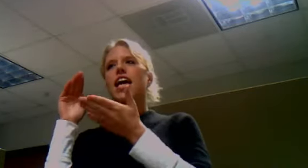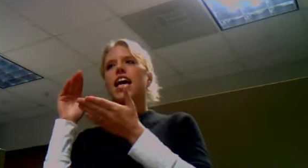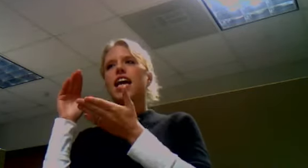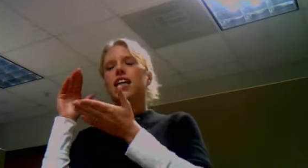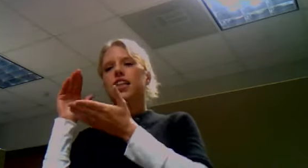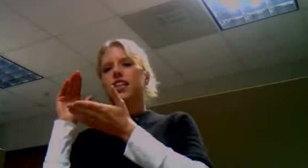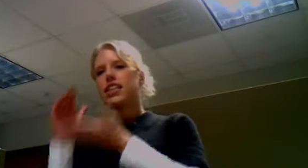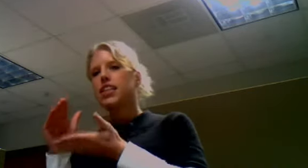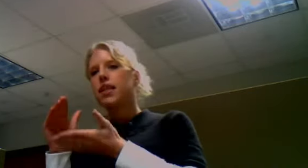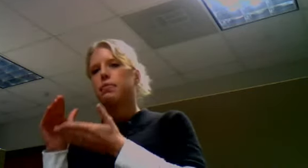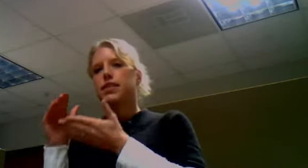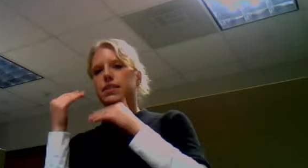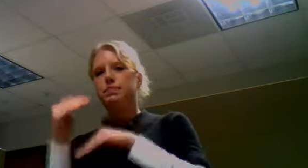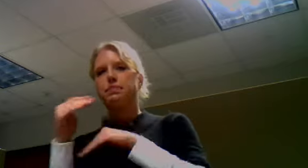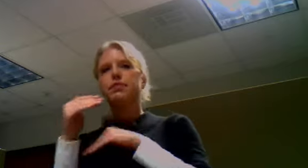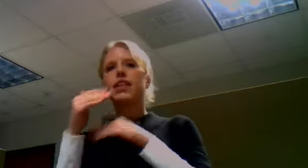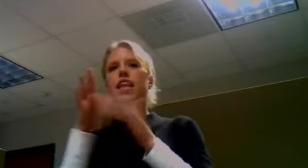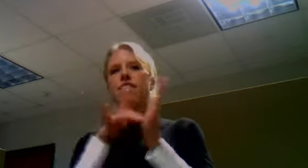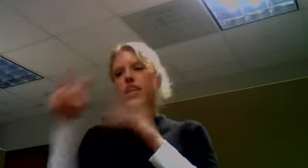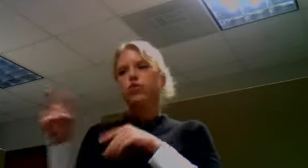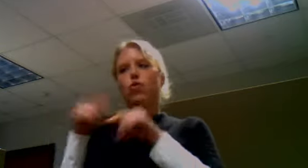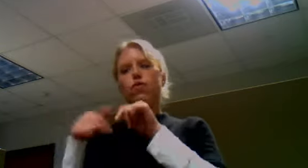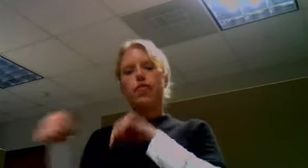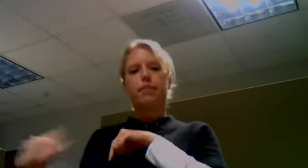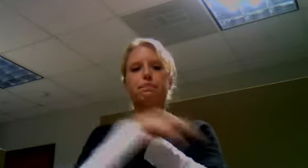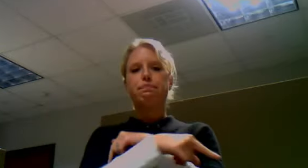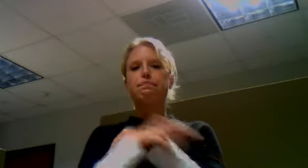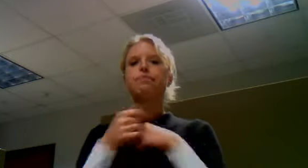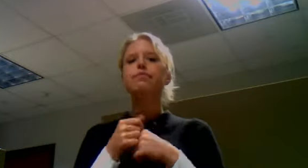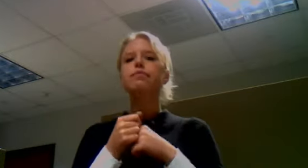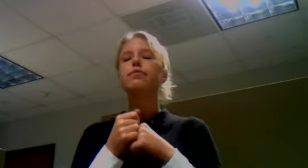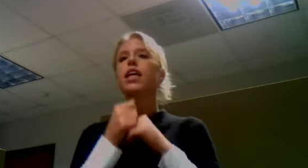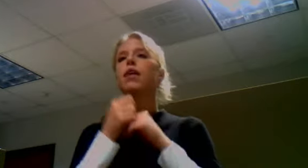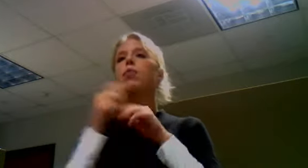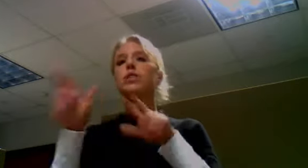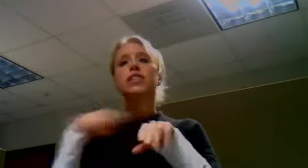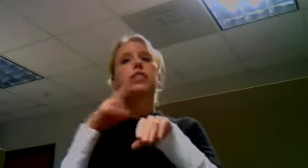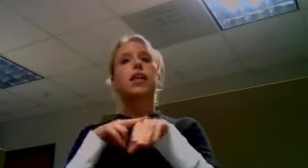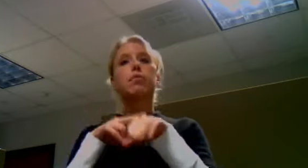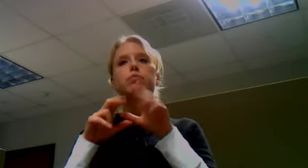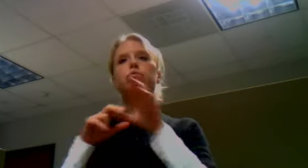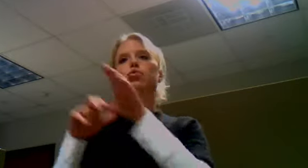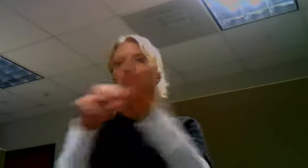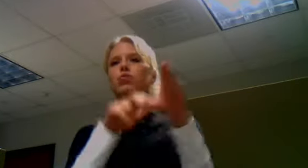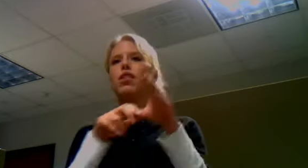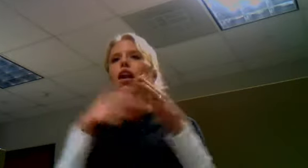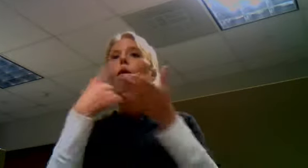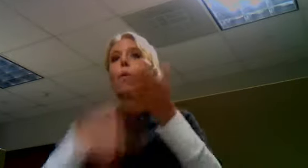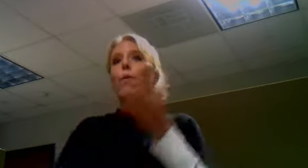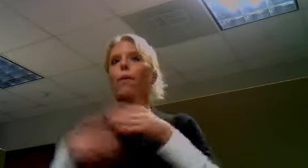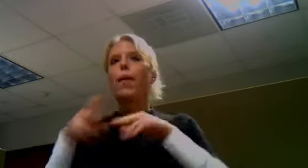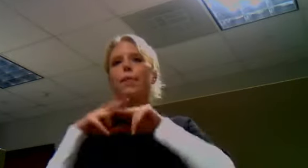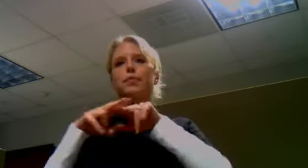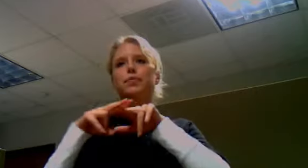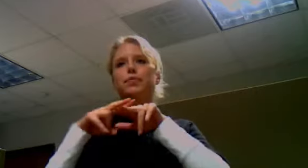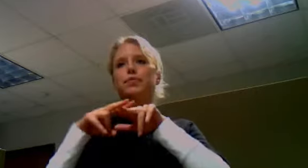developing countries, the most common mode of transportation is the railways. And the British built a lot of